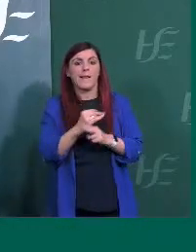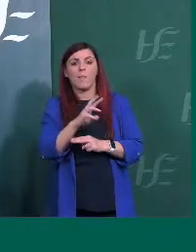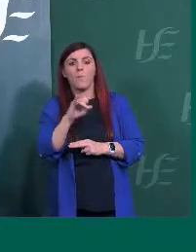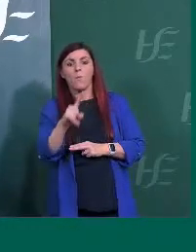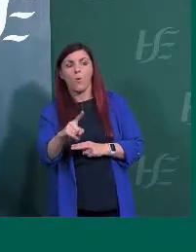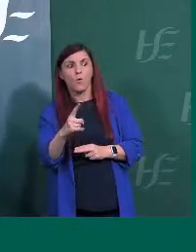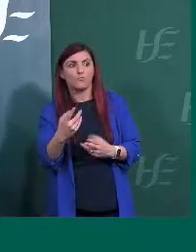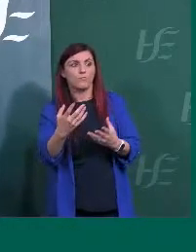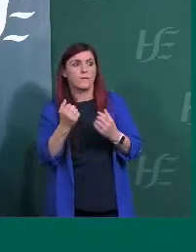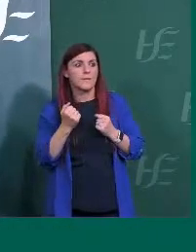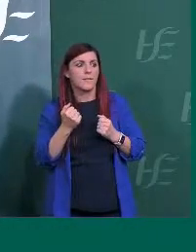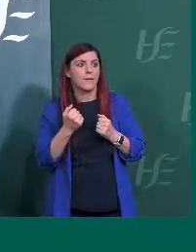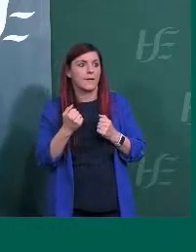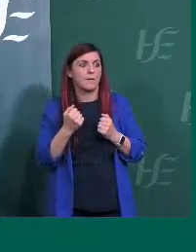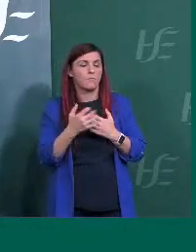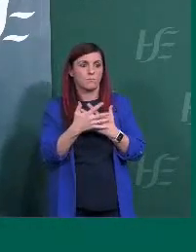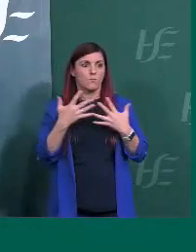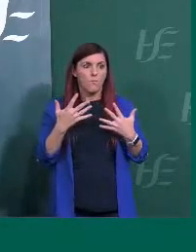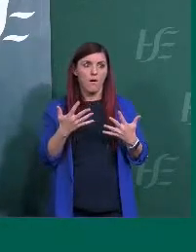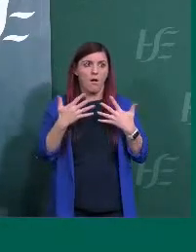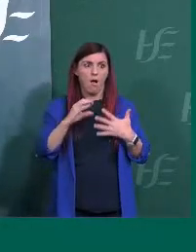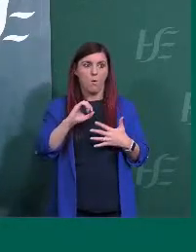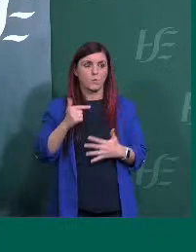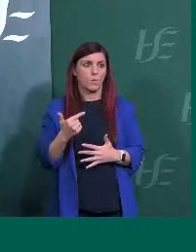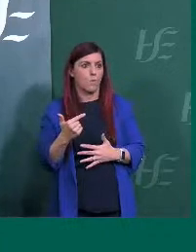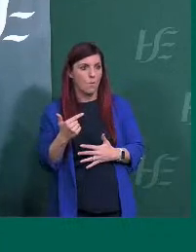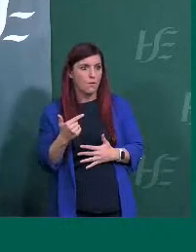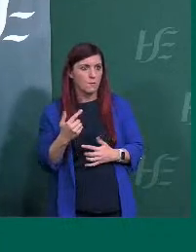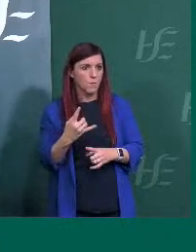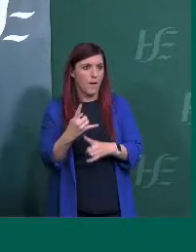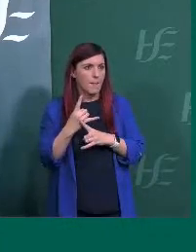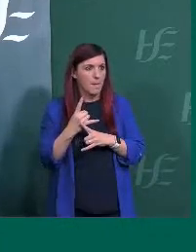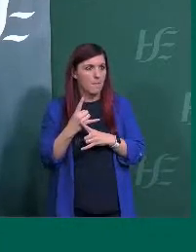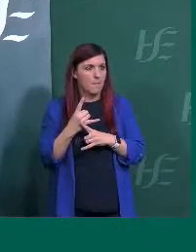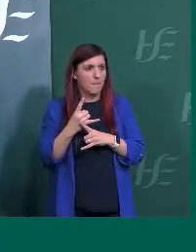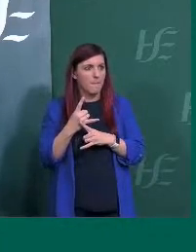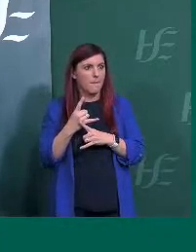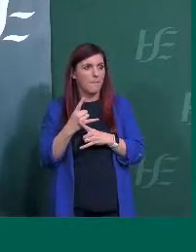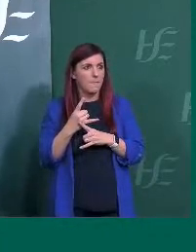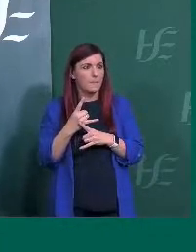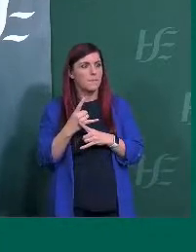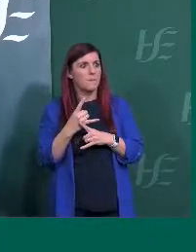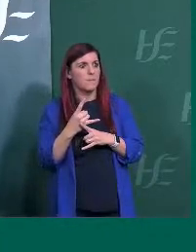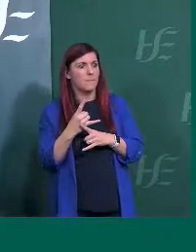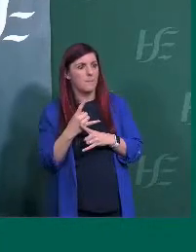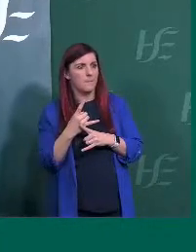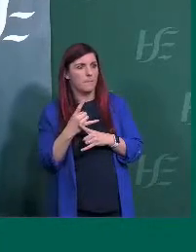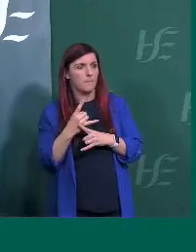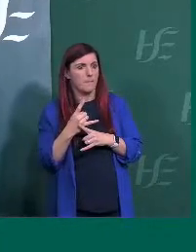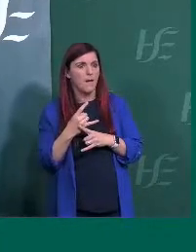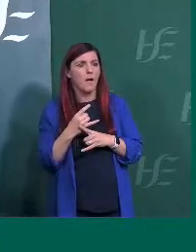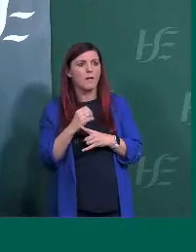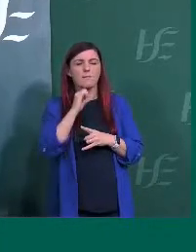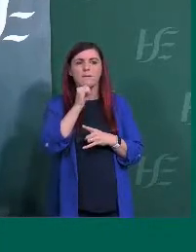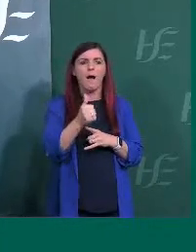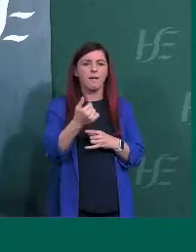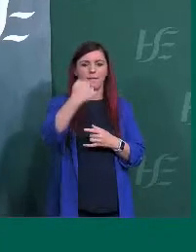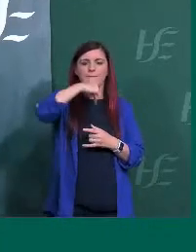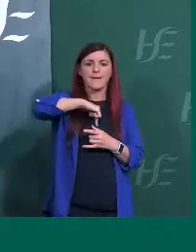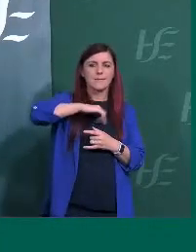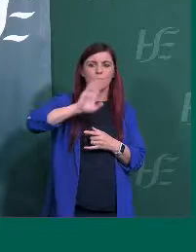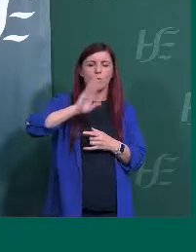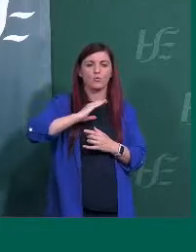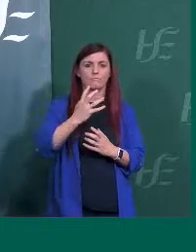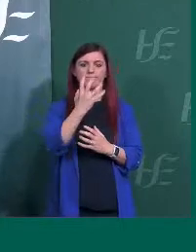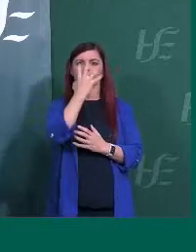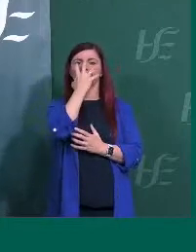receiving high flow oxygen, or what you see in the picture here is this non-invasive ventilation. Some people may be familiar with this. They may have visited people in hospital. This is a